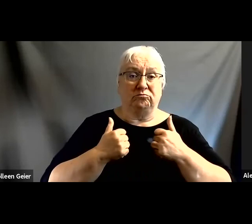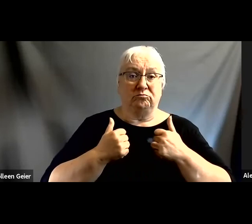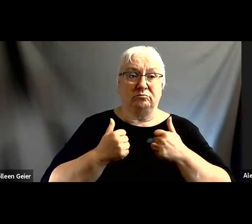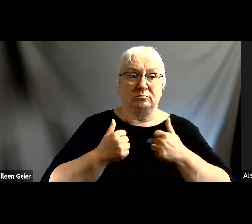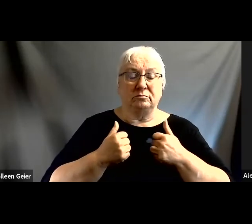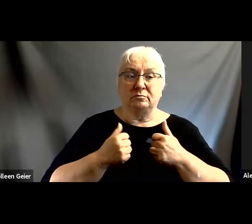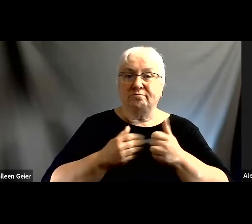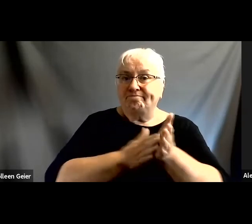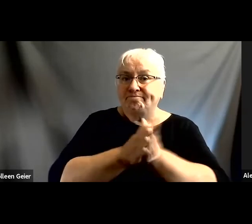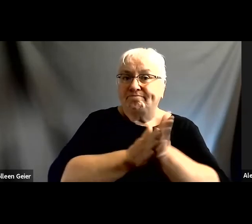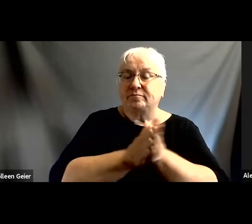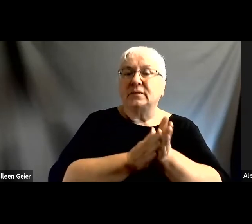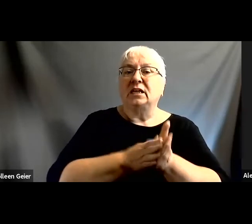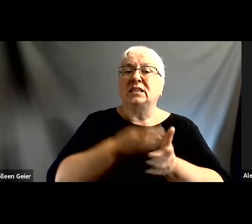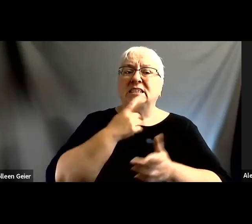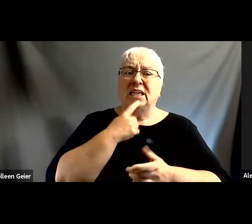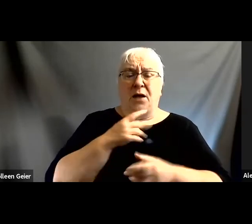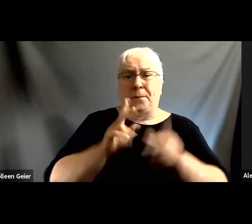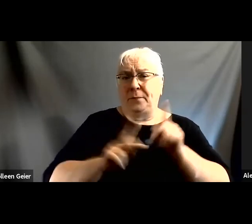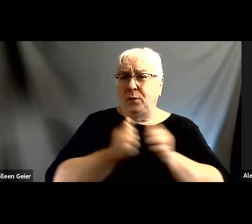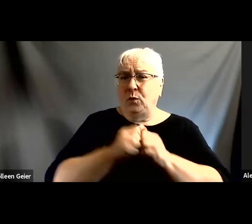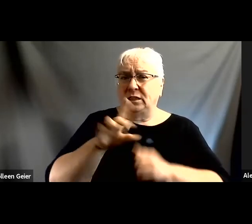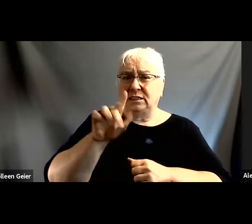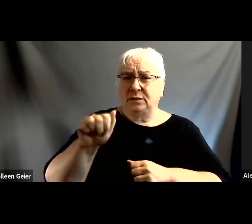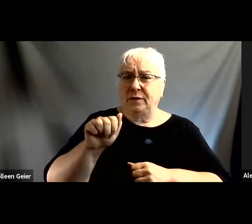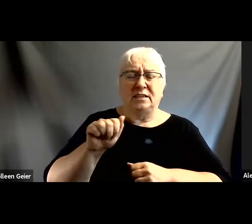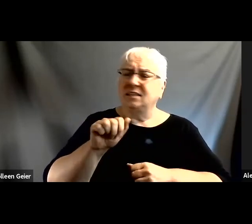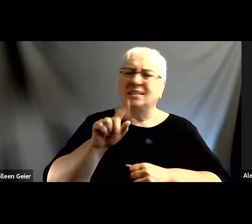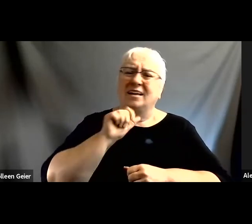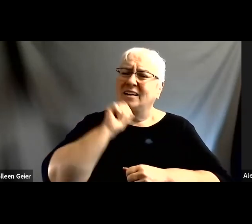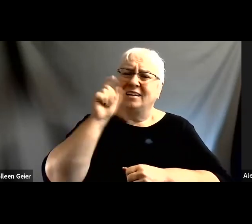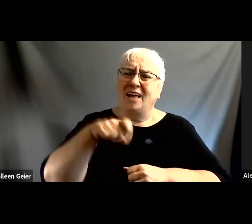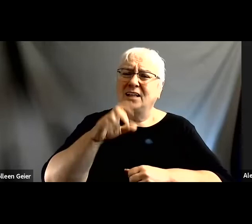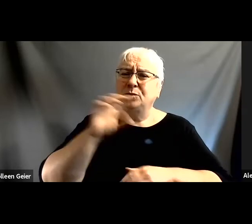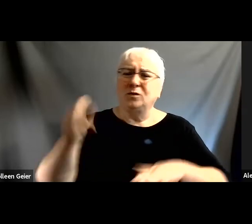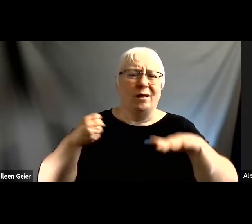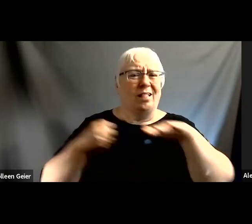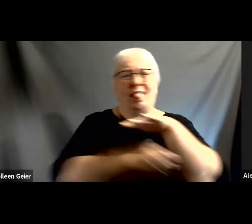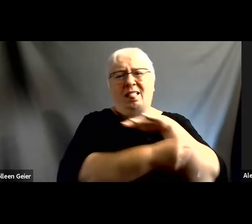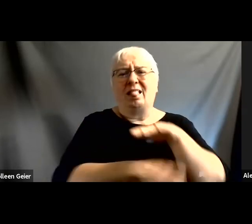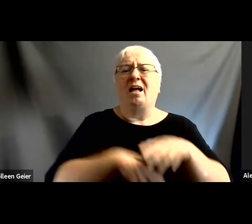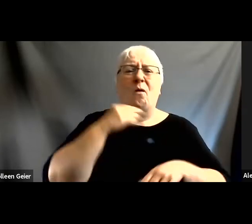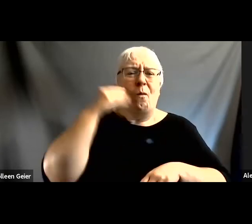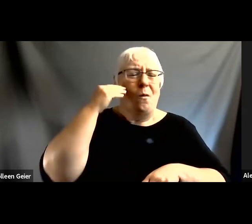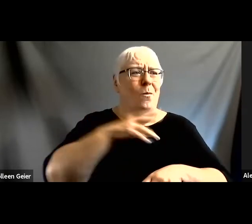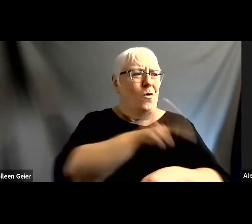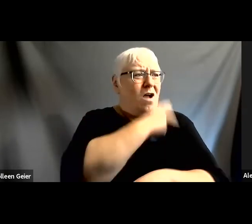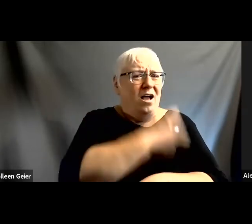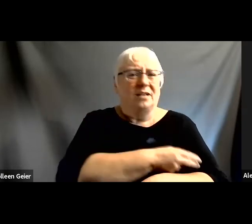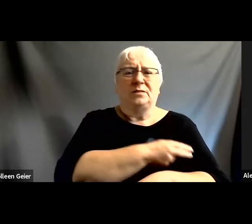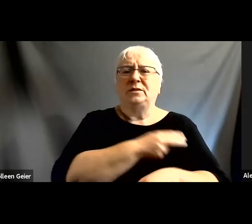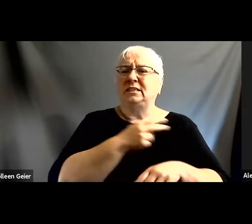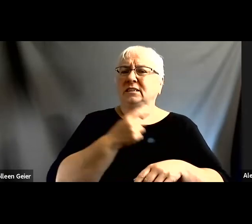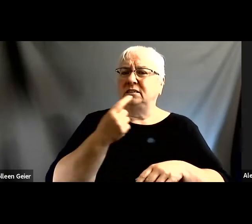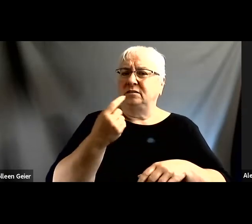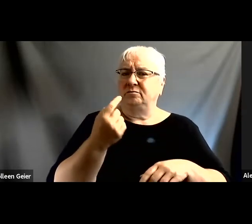with disabilities, if at all possible, should not be confined to a home or should not be in a situation